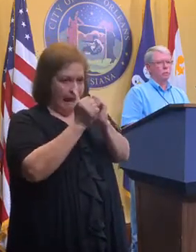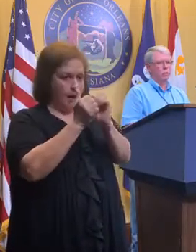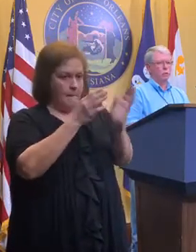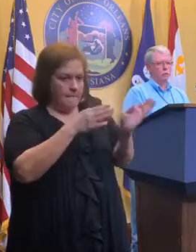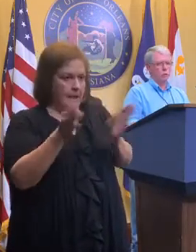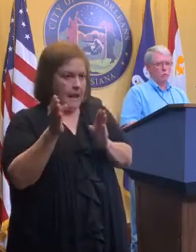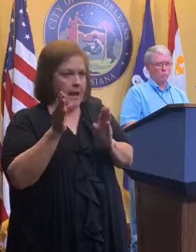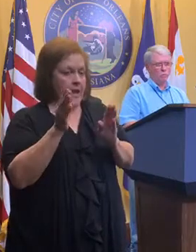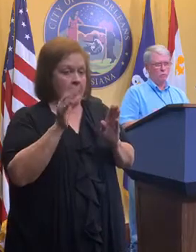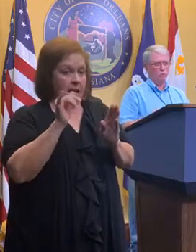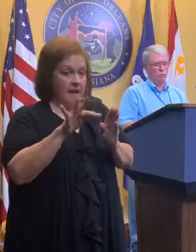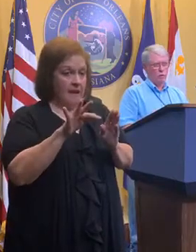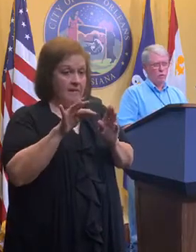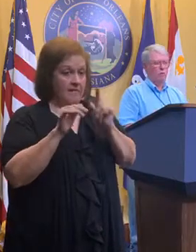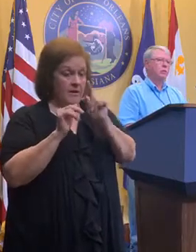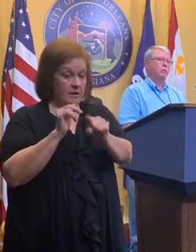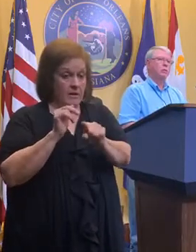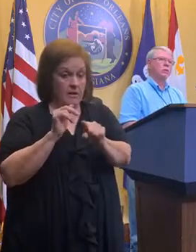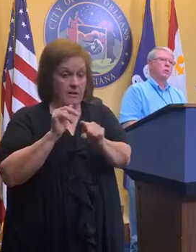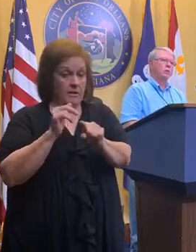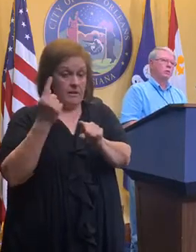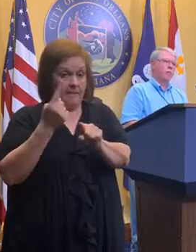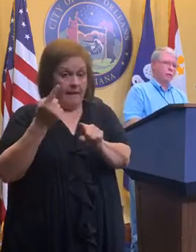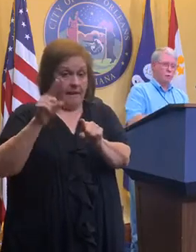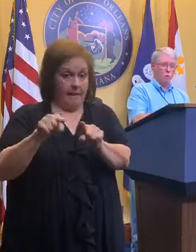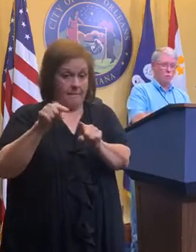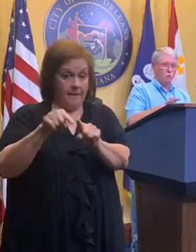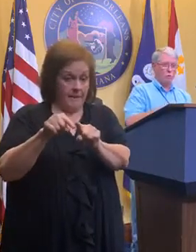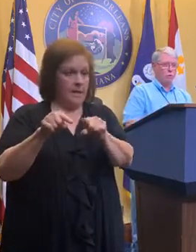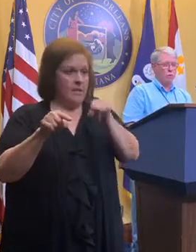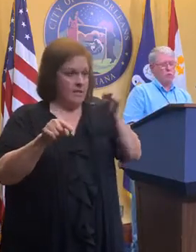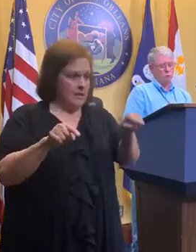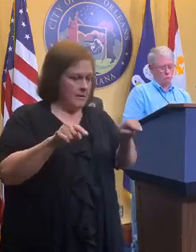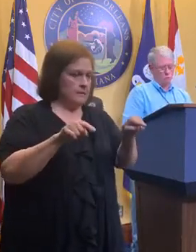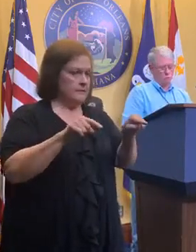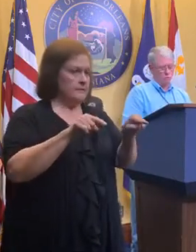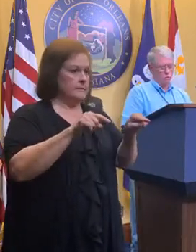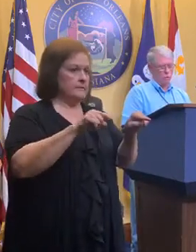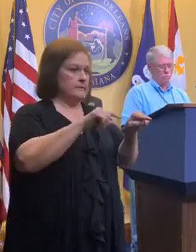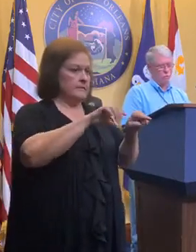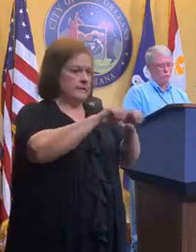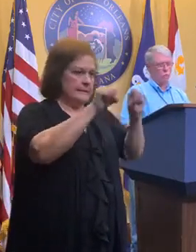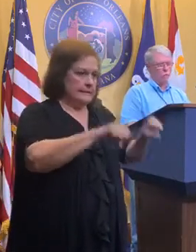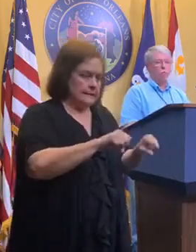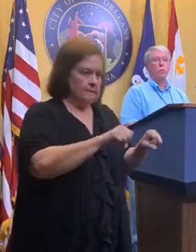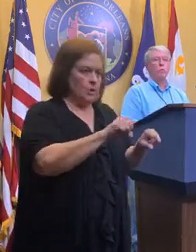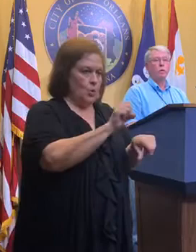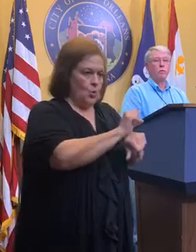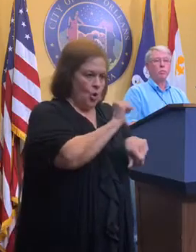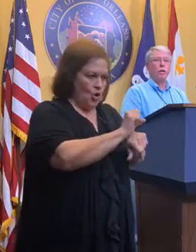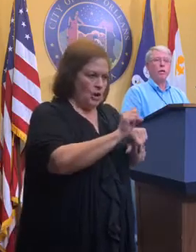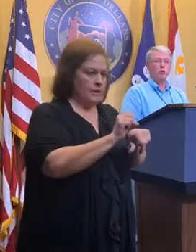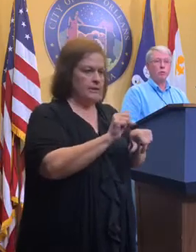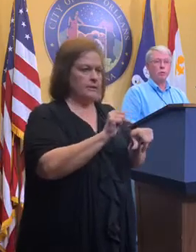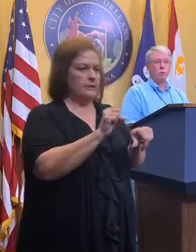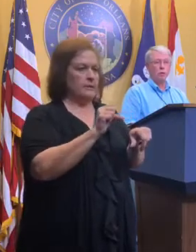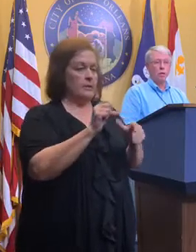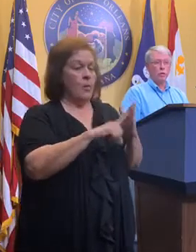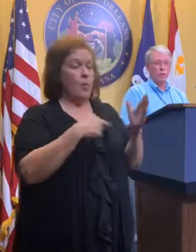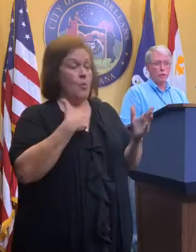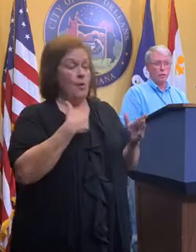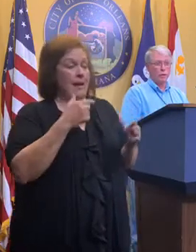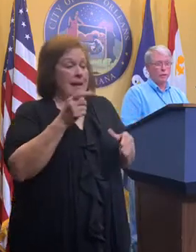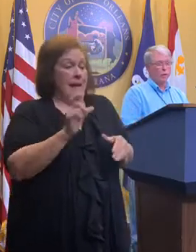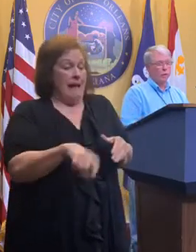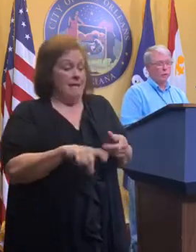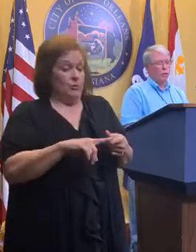and what pieces of equipment will be running the various pumps throughout the system. So, what we would probably have to do in a